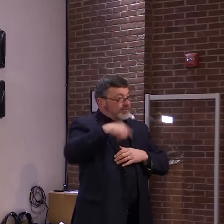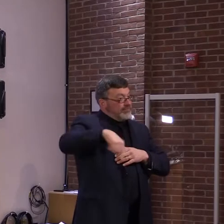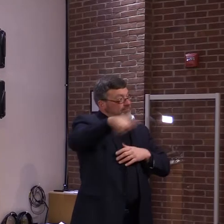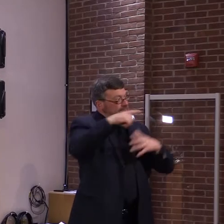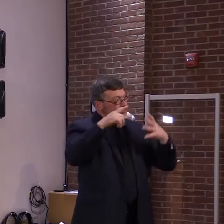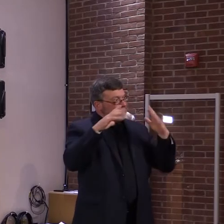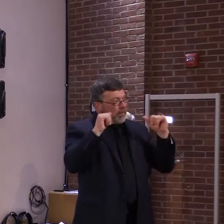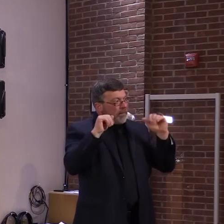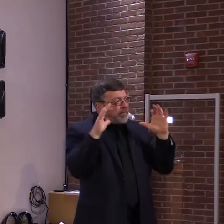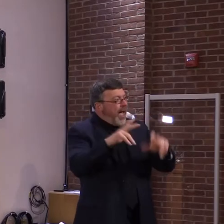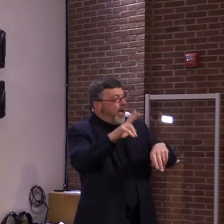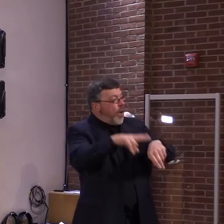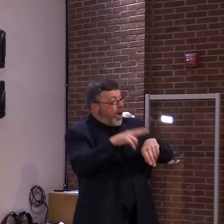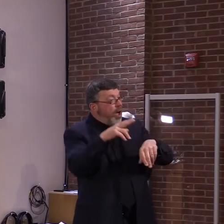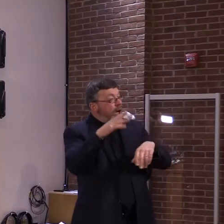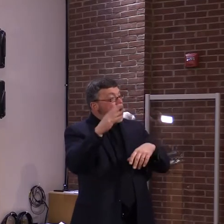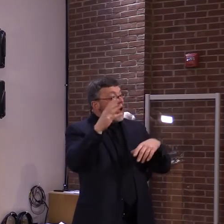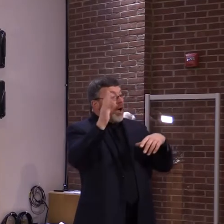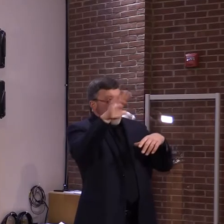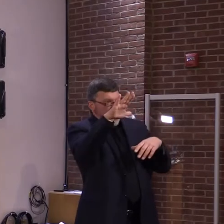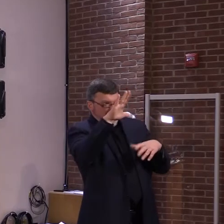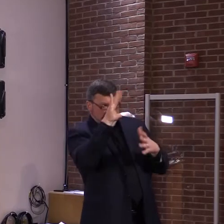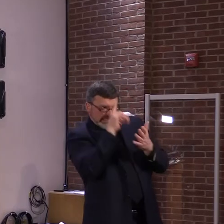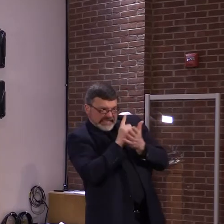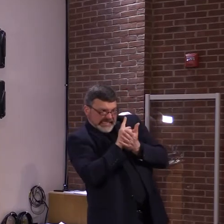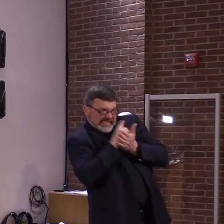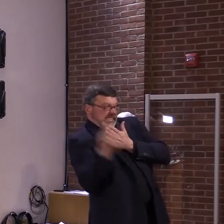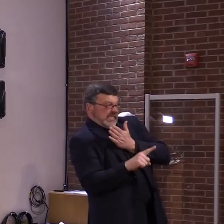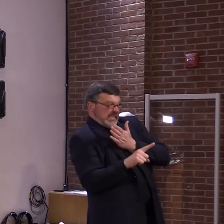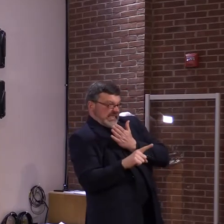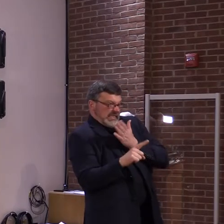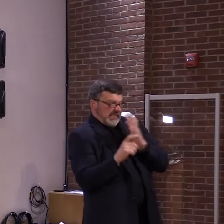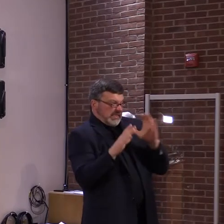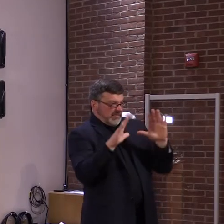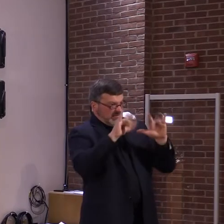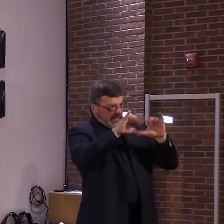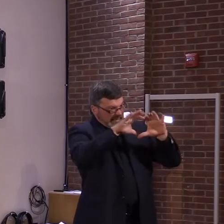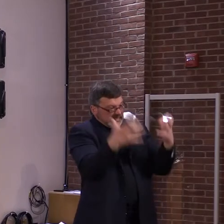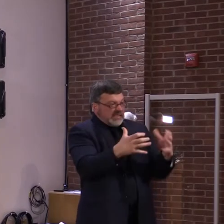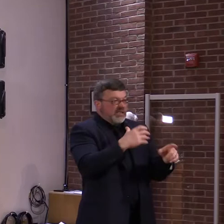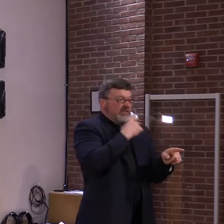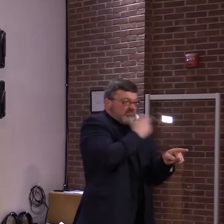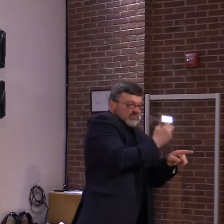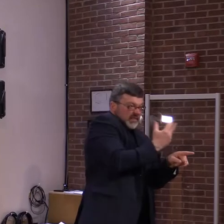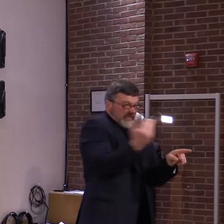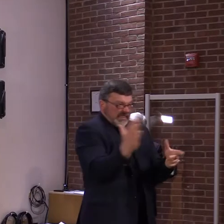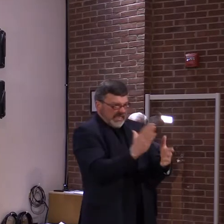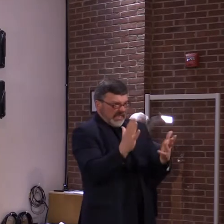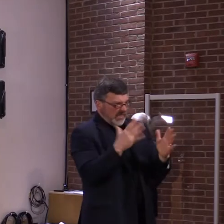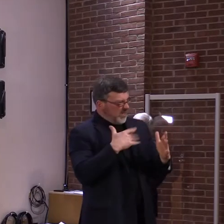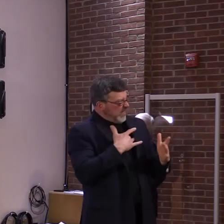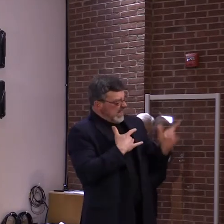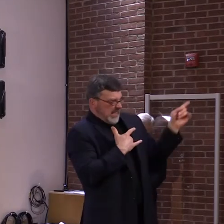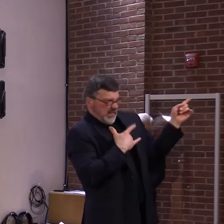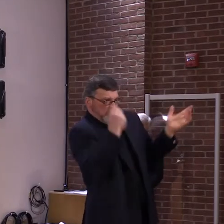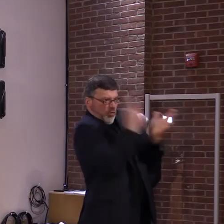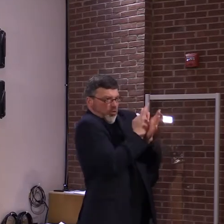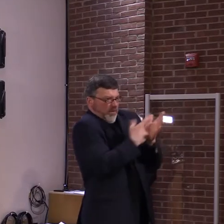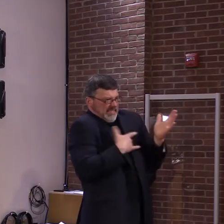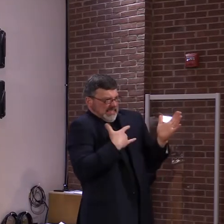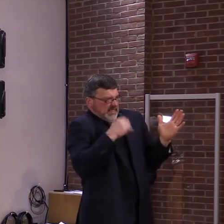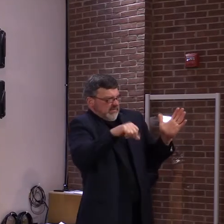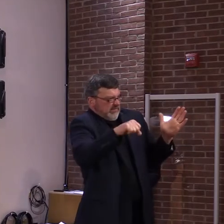Wednesday and will give its recommendation to the CDC. If approved, we plan to open vaccination to this